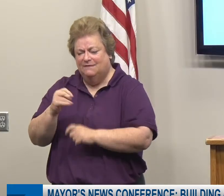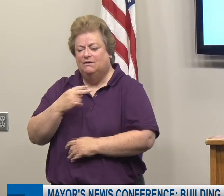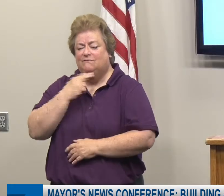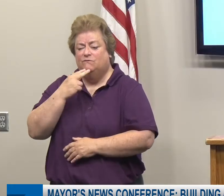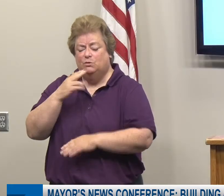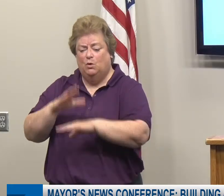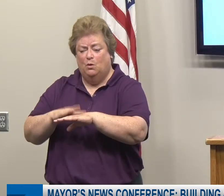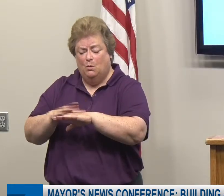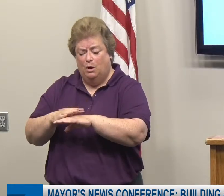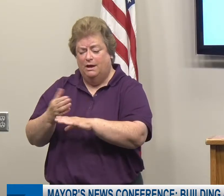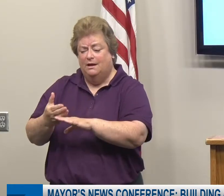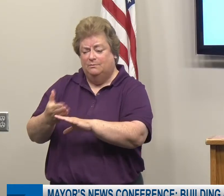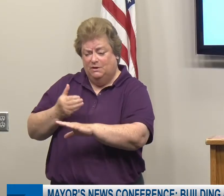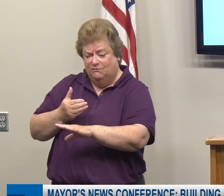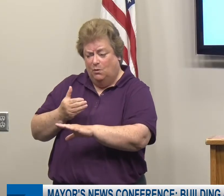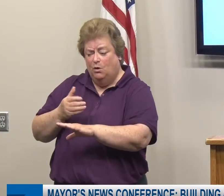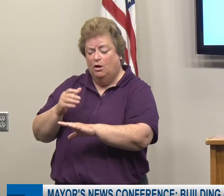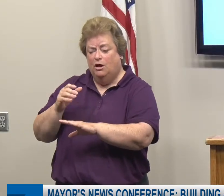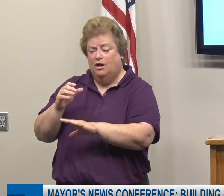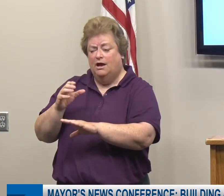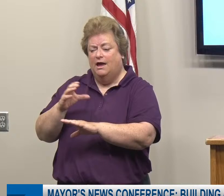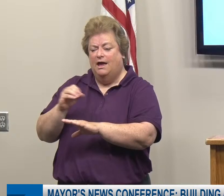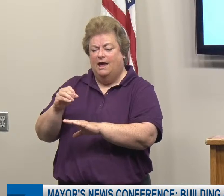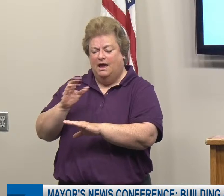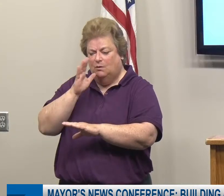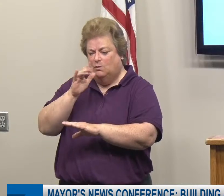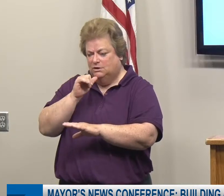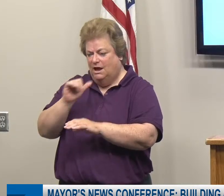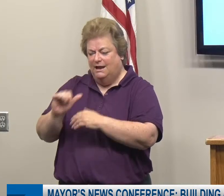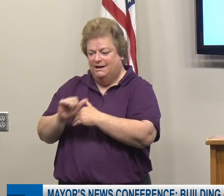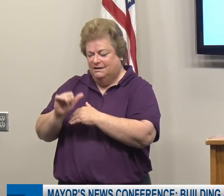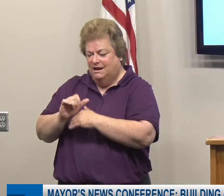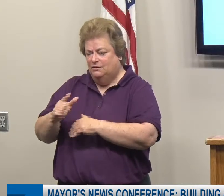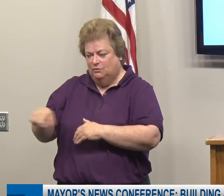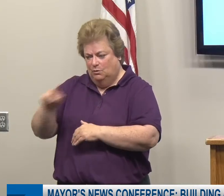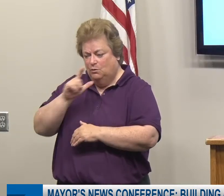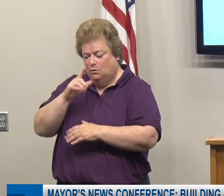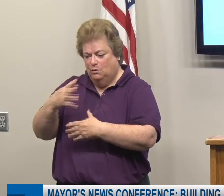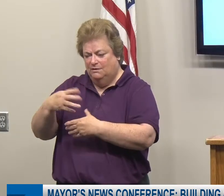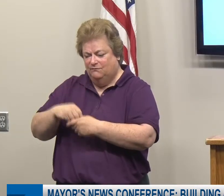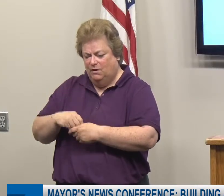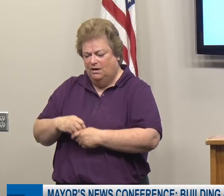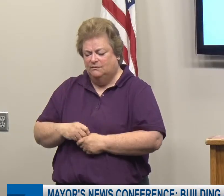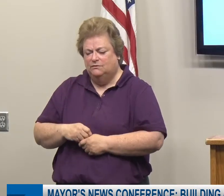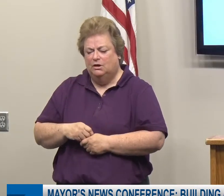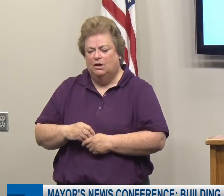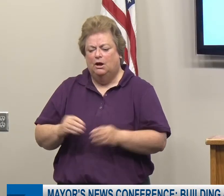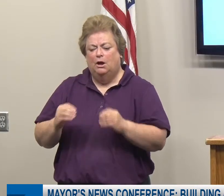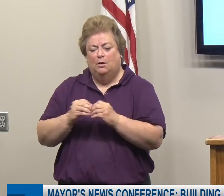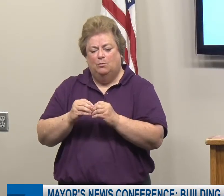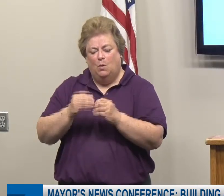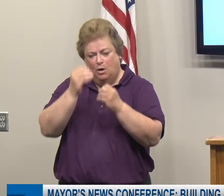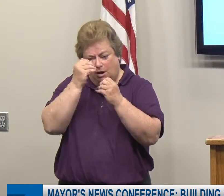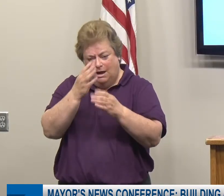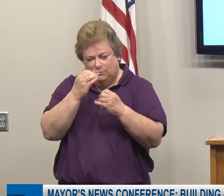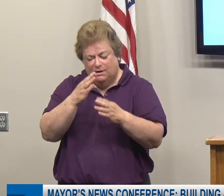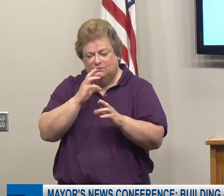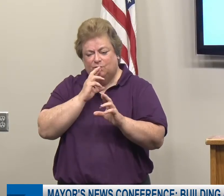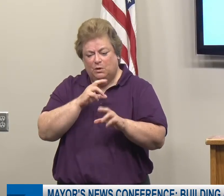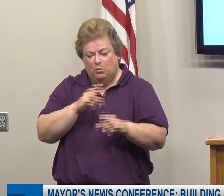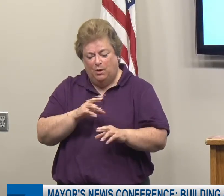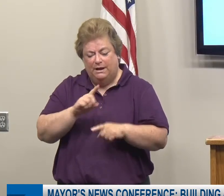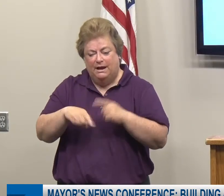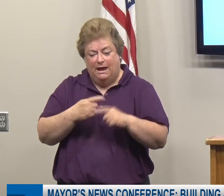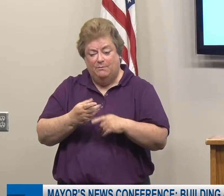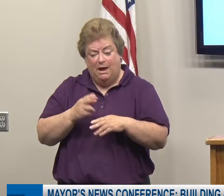lethal force when feasible, and the warning would not further endanger those involved. More comprehensive reporting of police use of force,